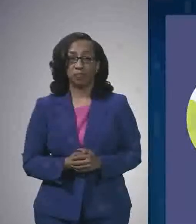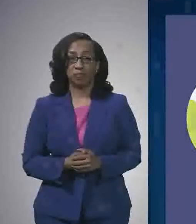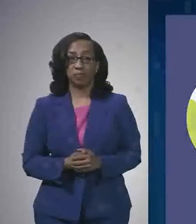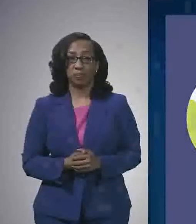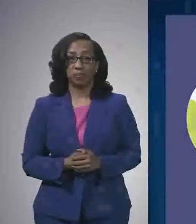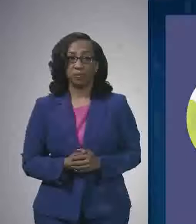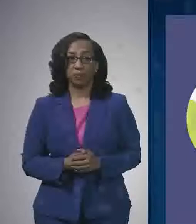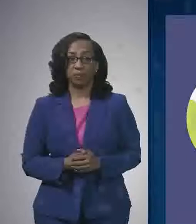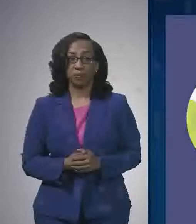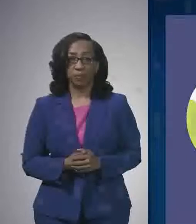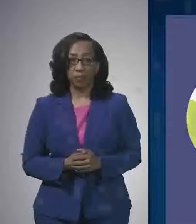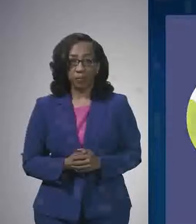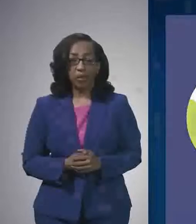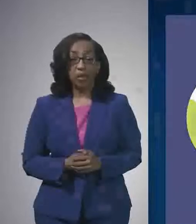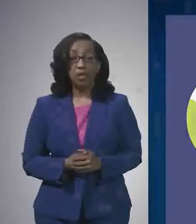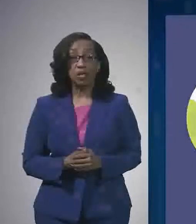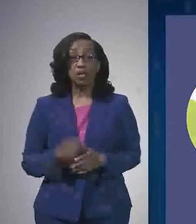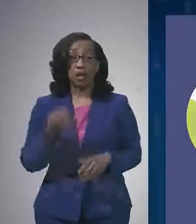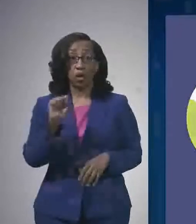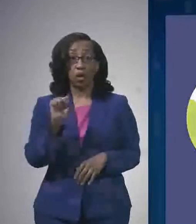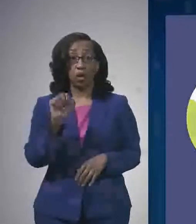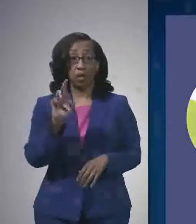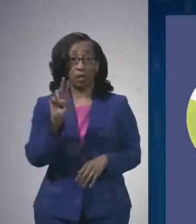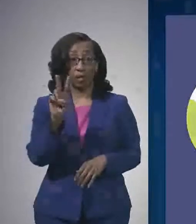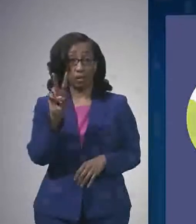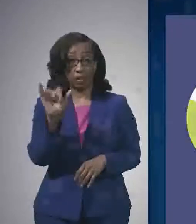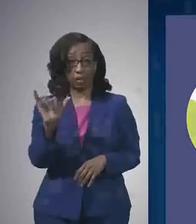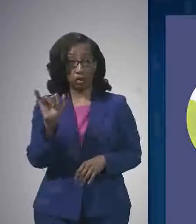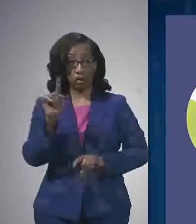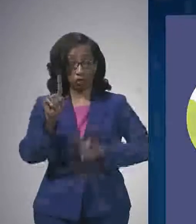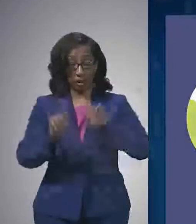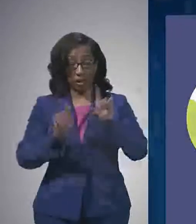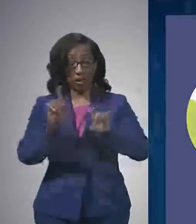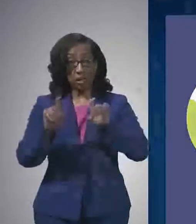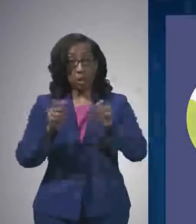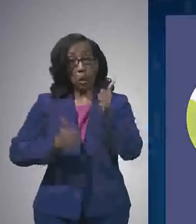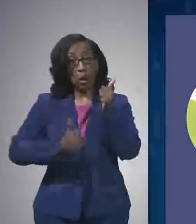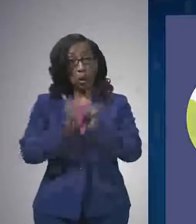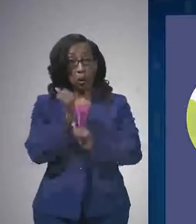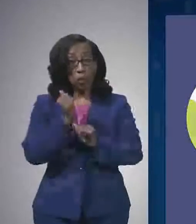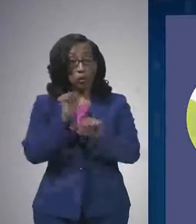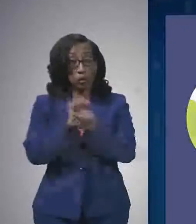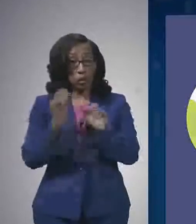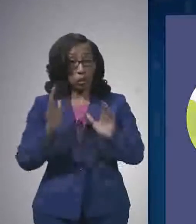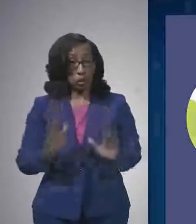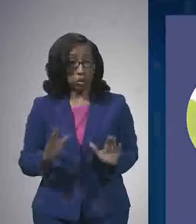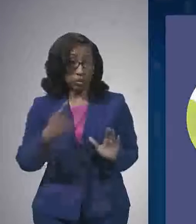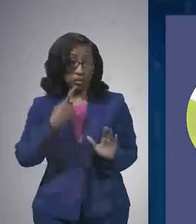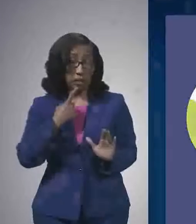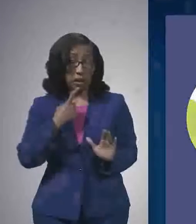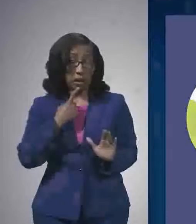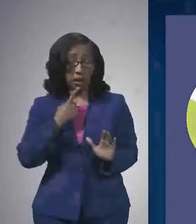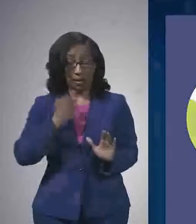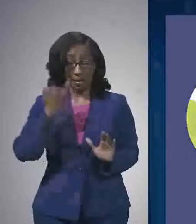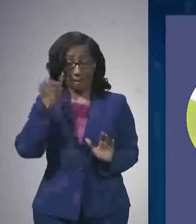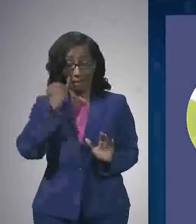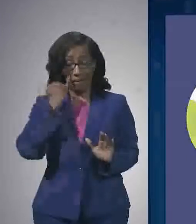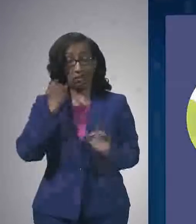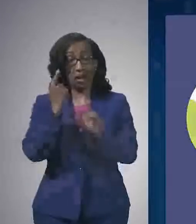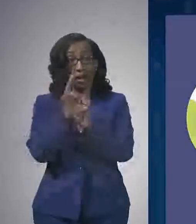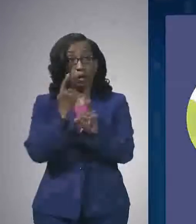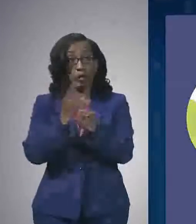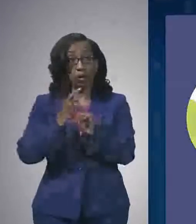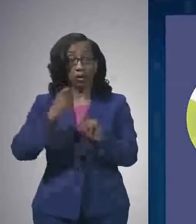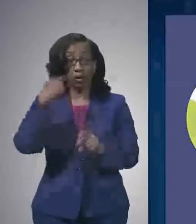So our survey indicates that the vast majority of our employees reported that they would support regular testing